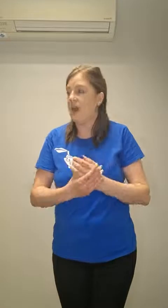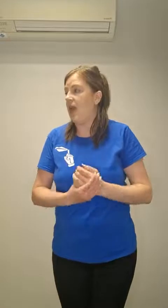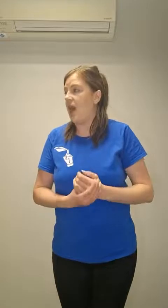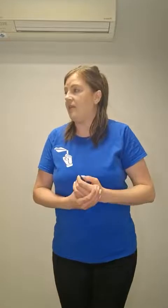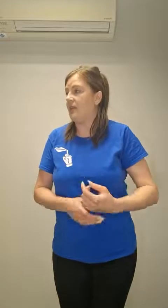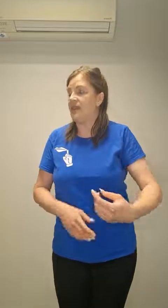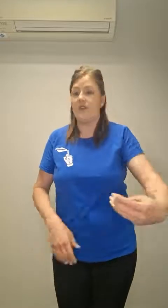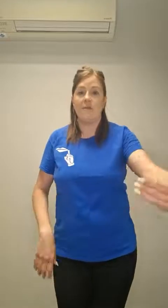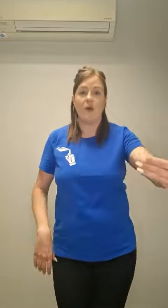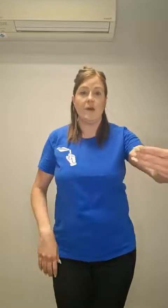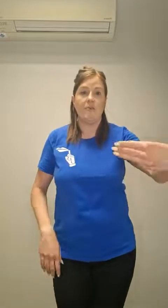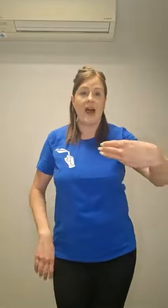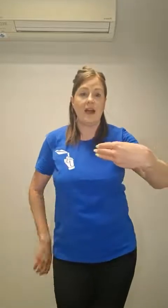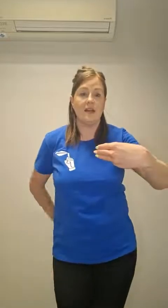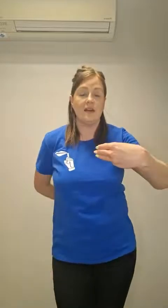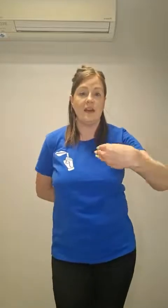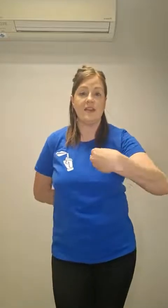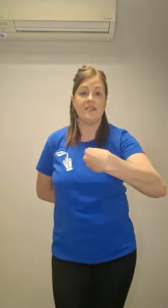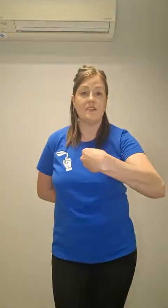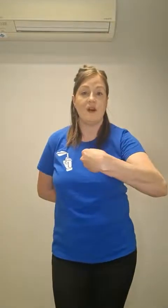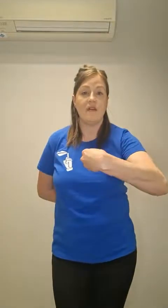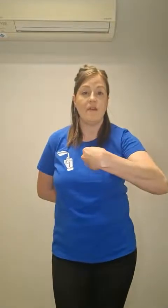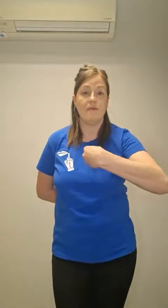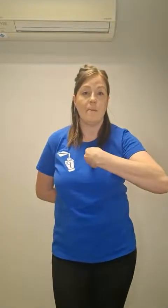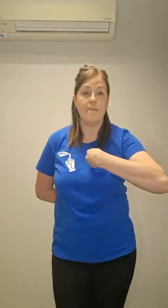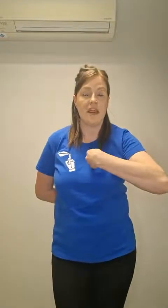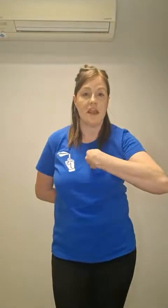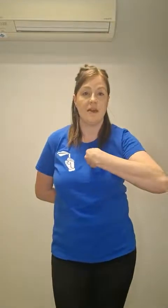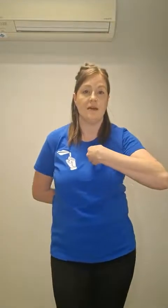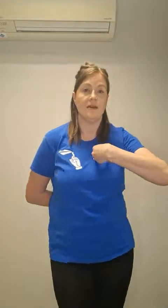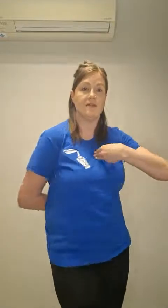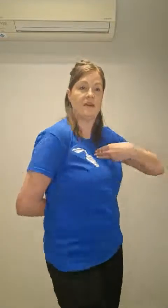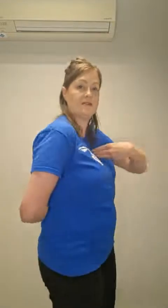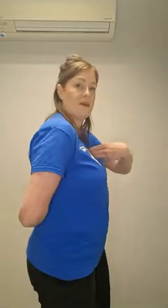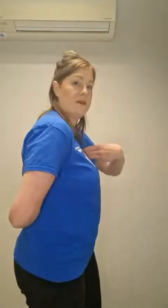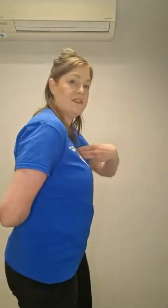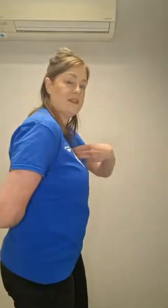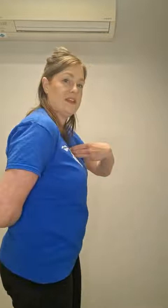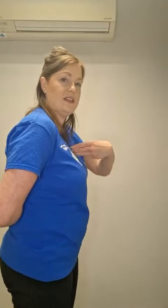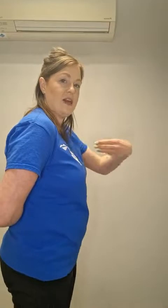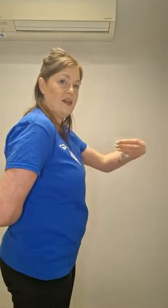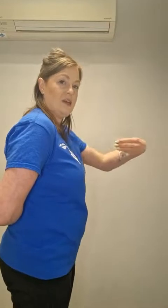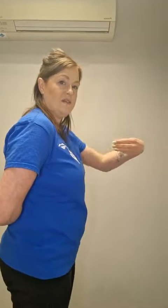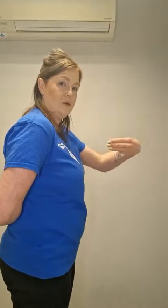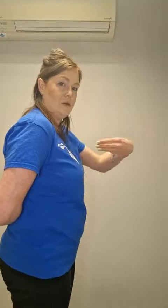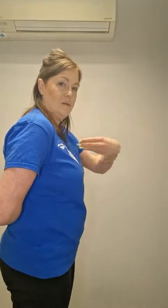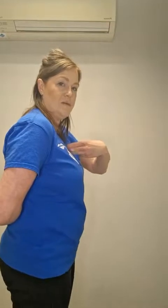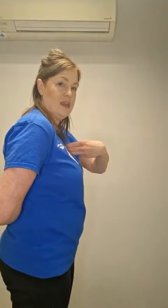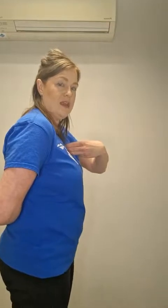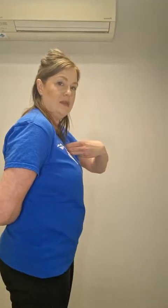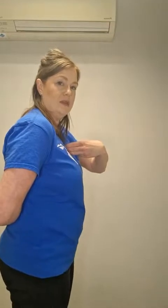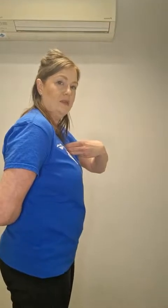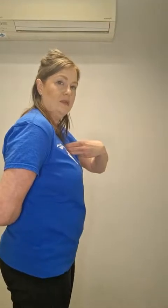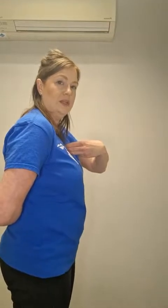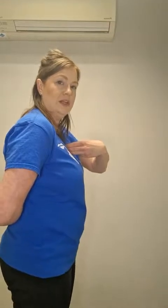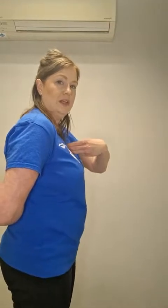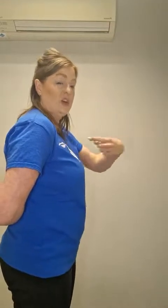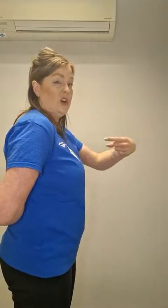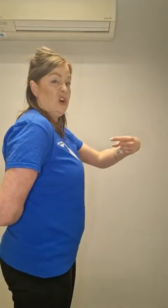And they can then point back, like in the sign for me. Turn sideways so you can see that, for me. Or the